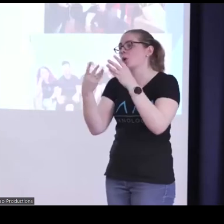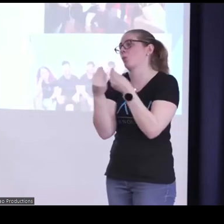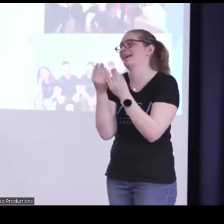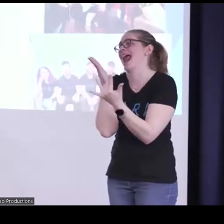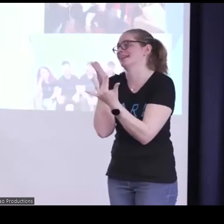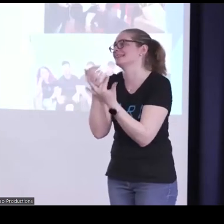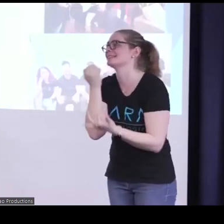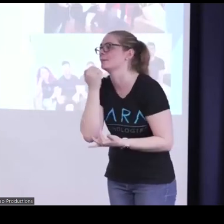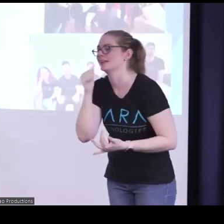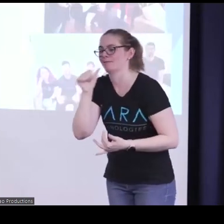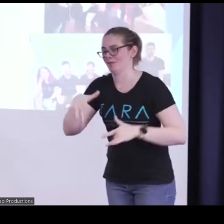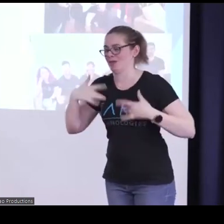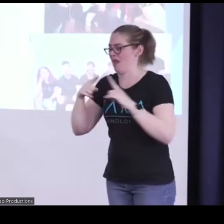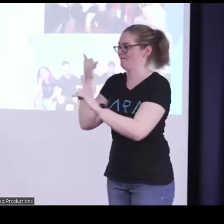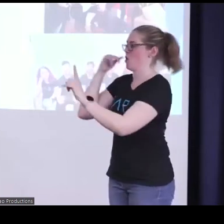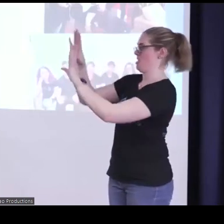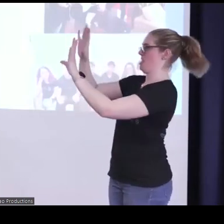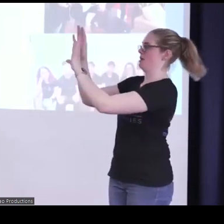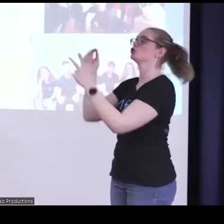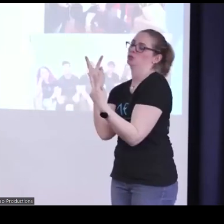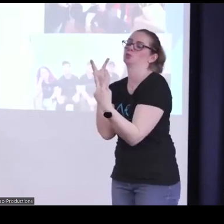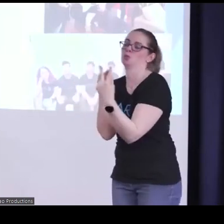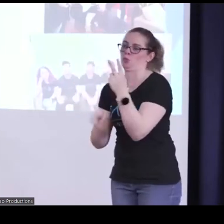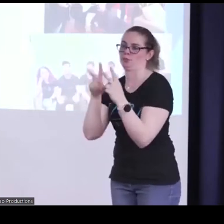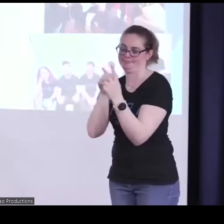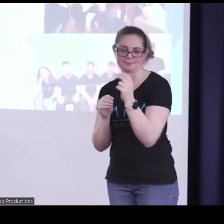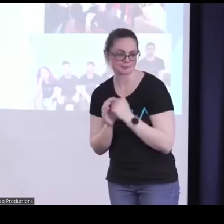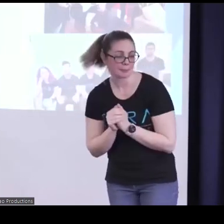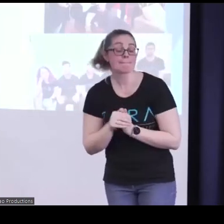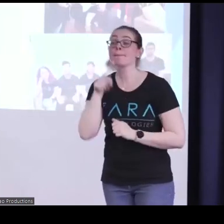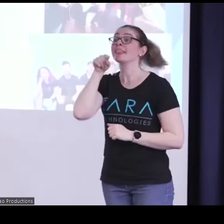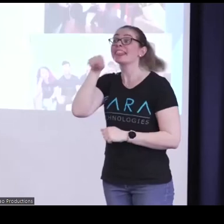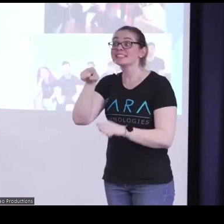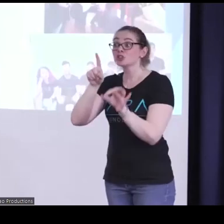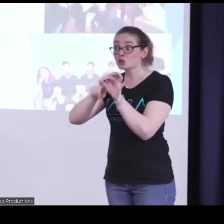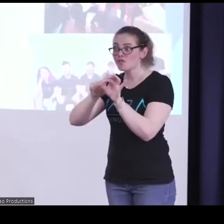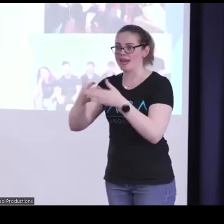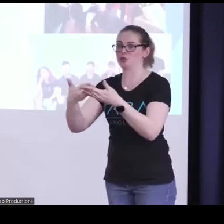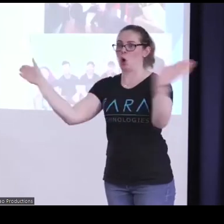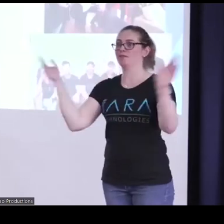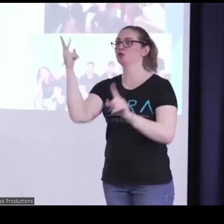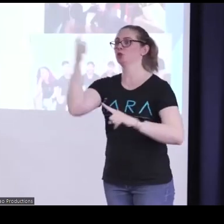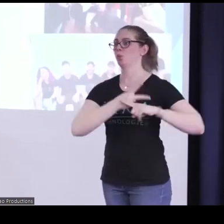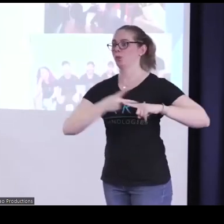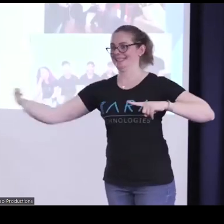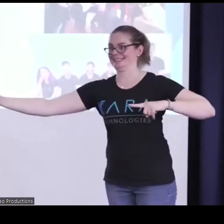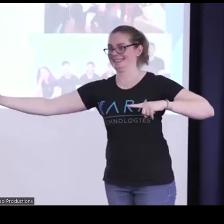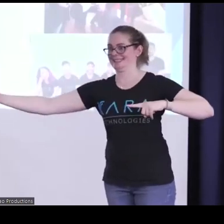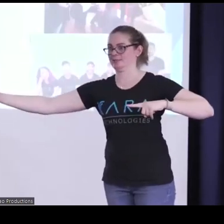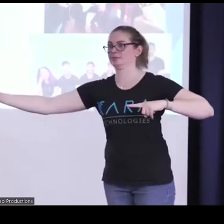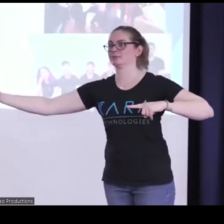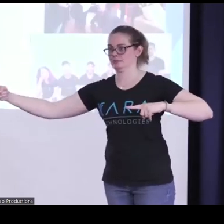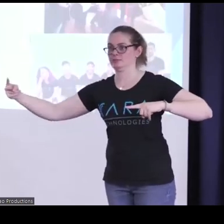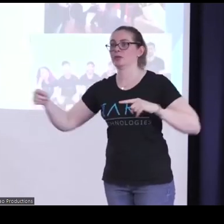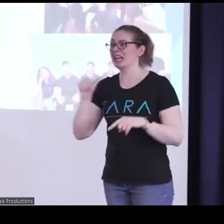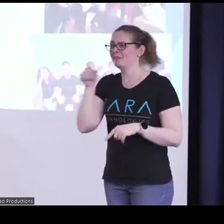We also have a website link with an access code if you think that the QR code isn't working. So there's two options to access the survey. It'll be